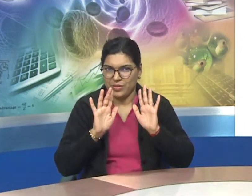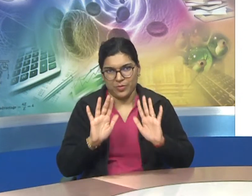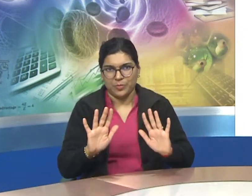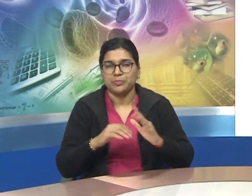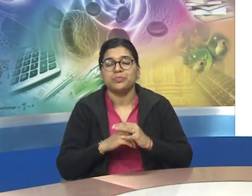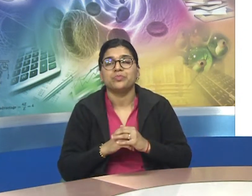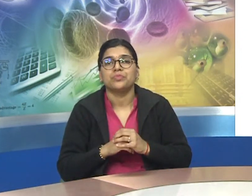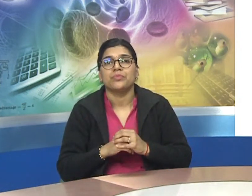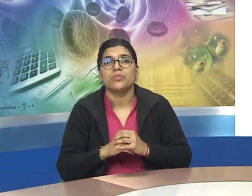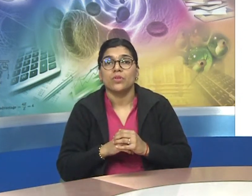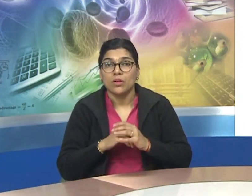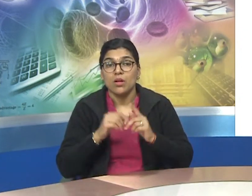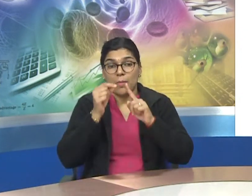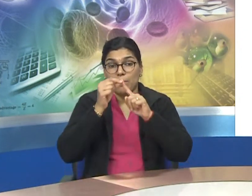normally to anyone.